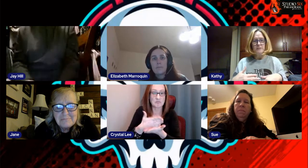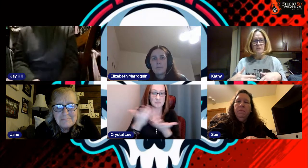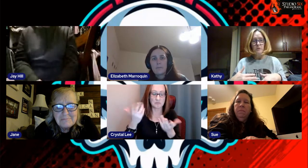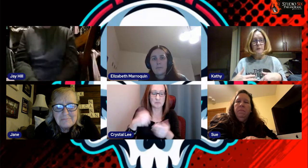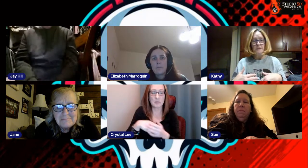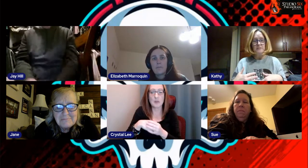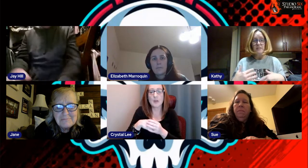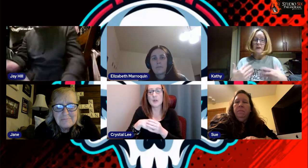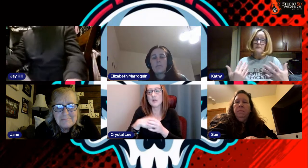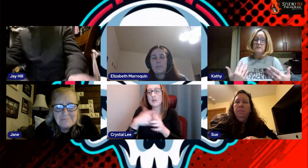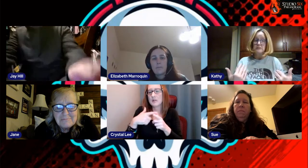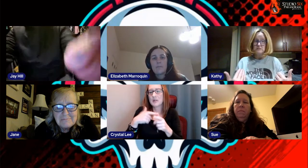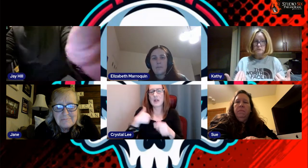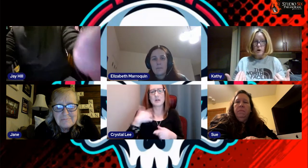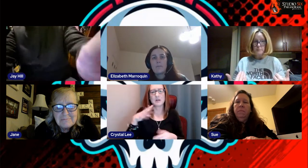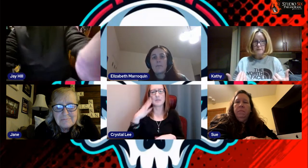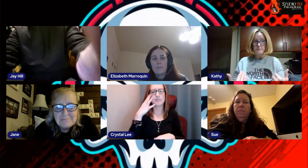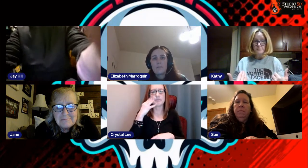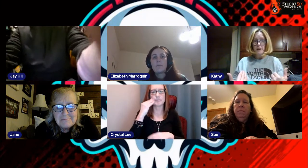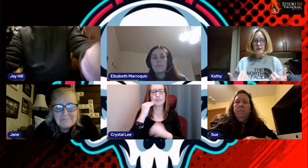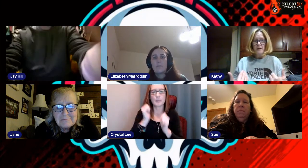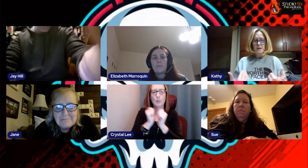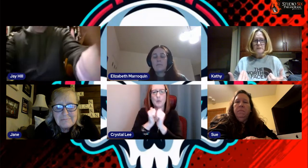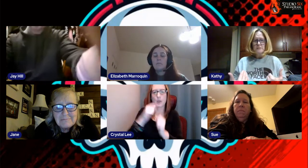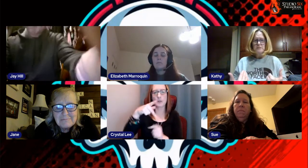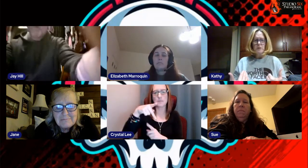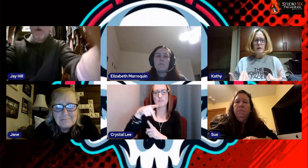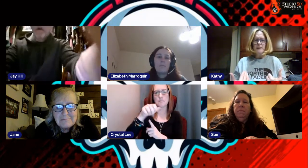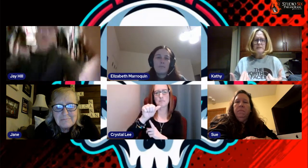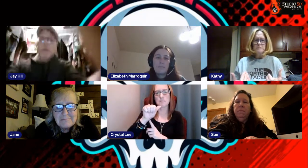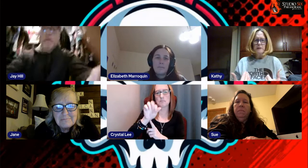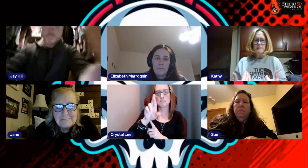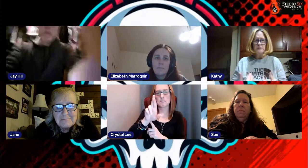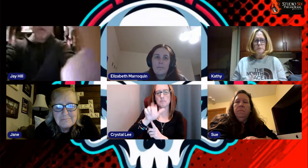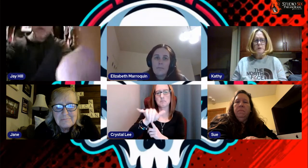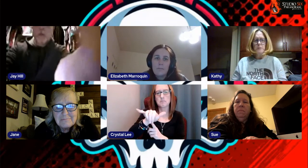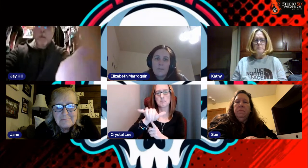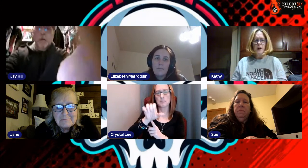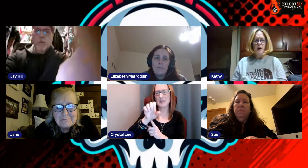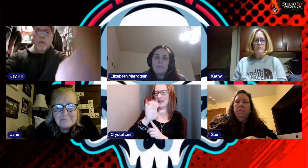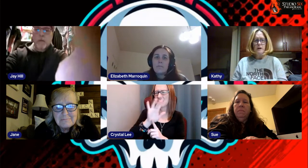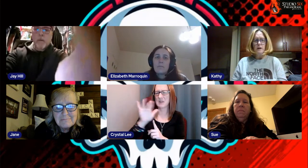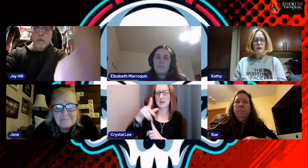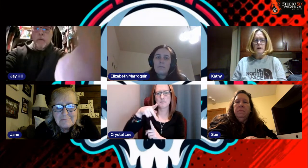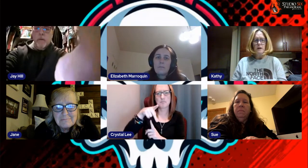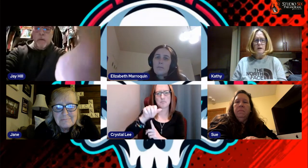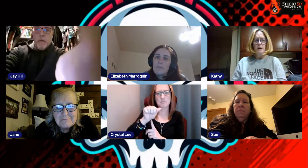going on? Her bed is, and now it's on the start. So I had experience with